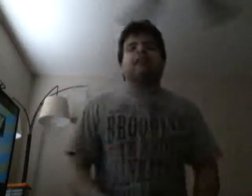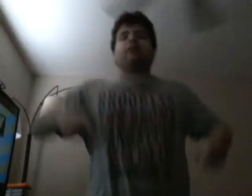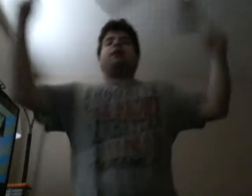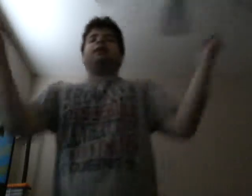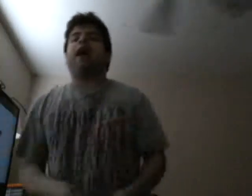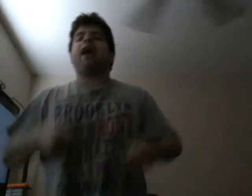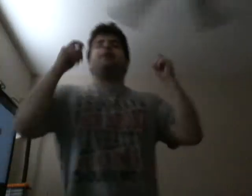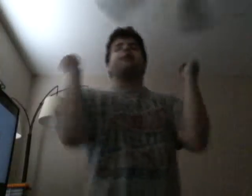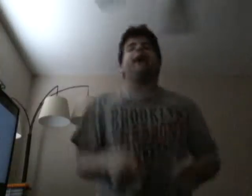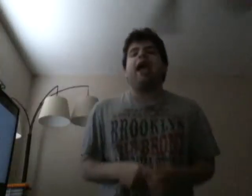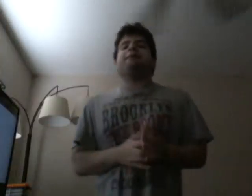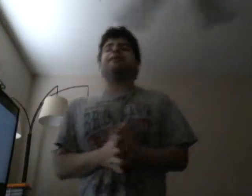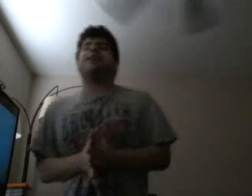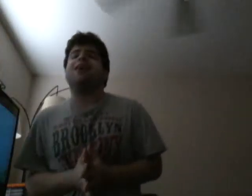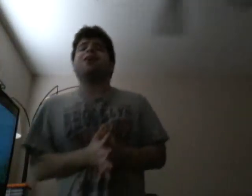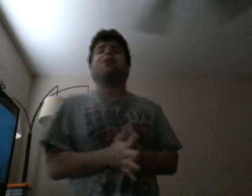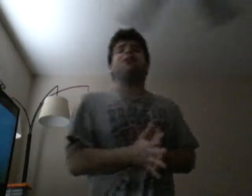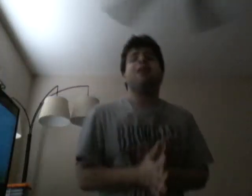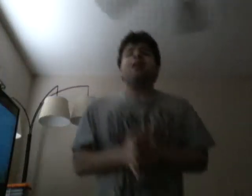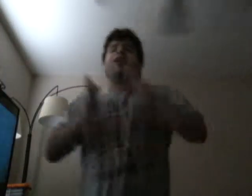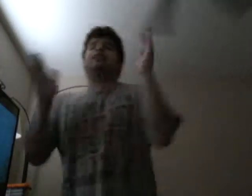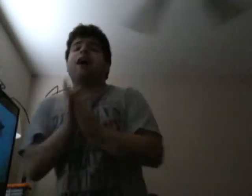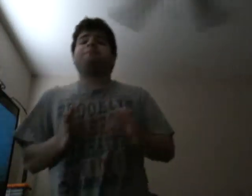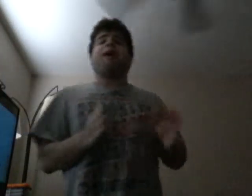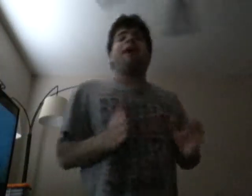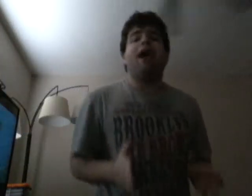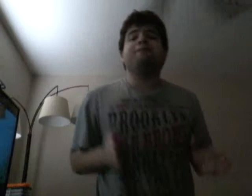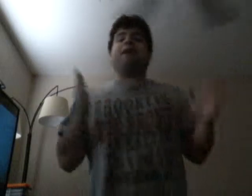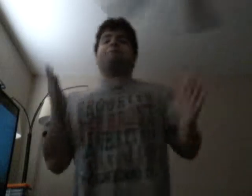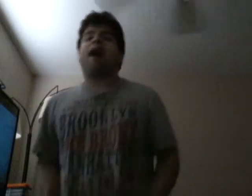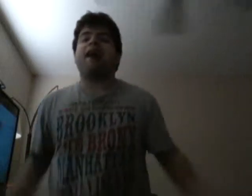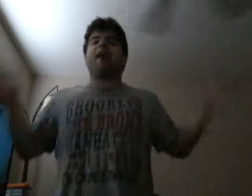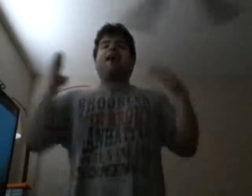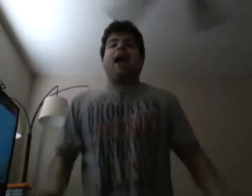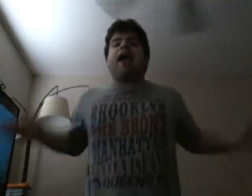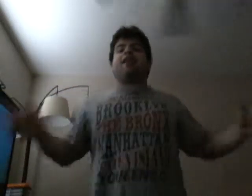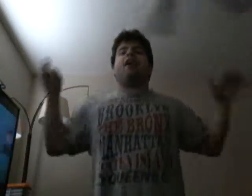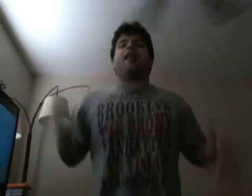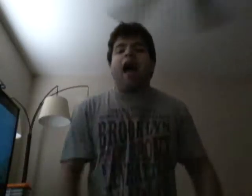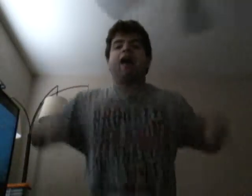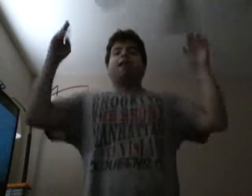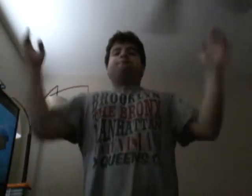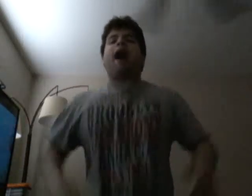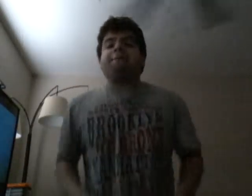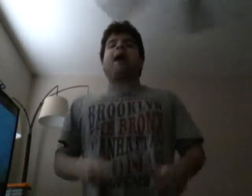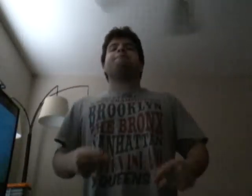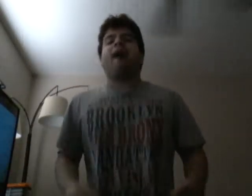just wanna take a game or two. Shoot me, hit me, body. Hey, no lie.